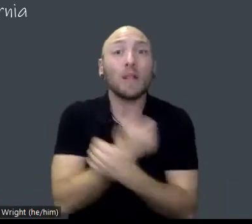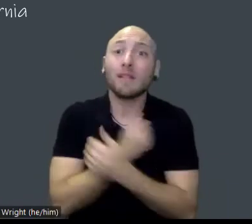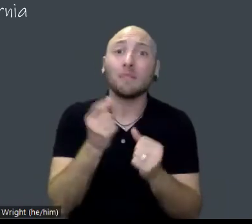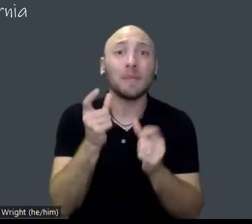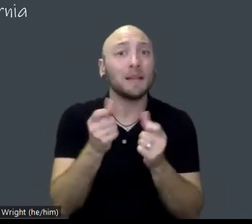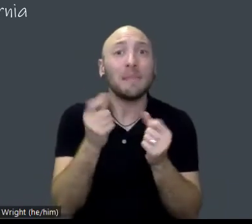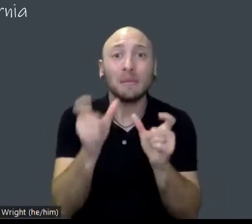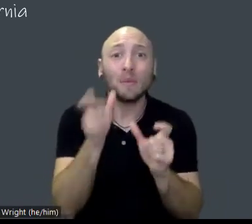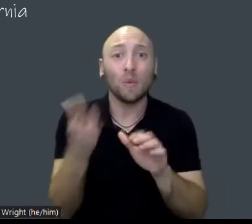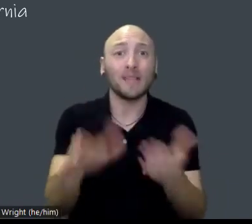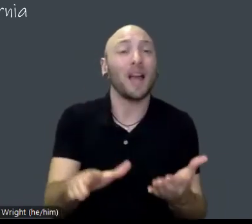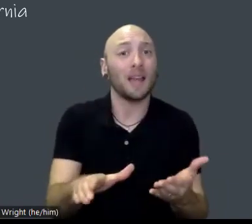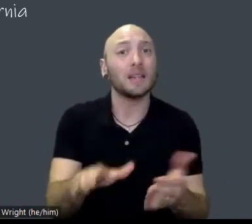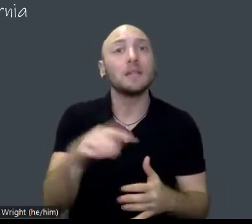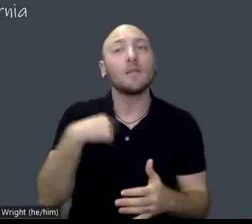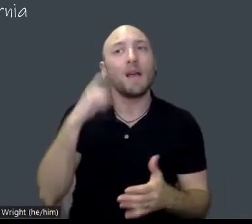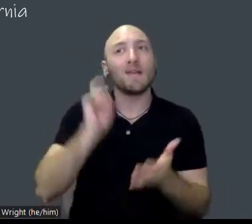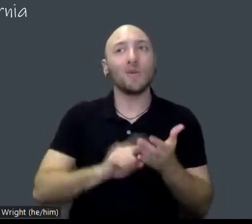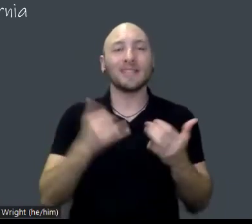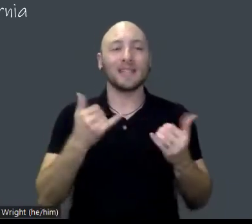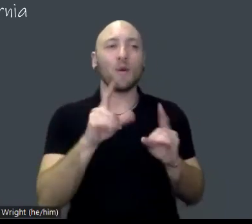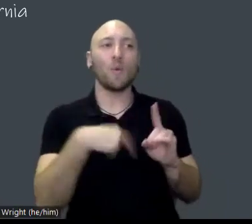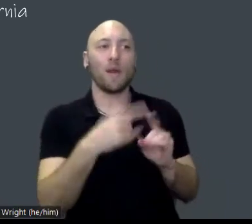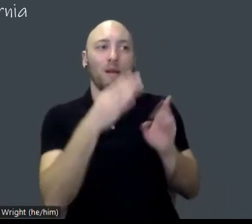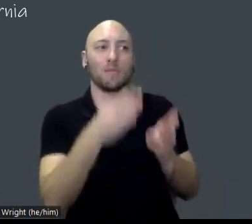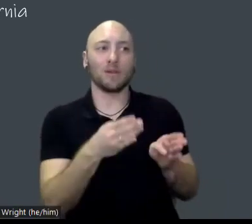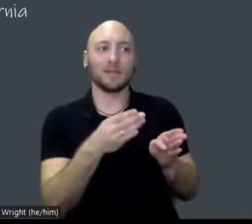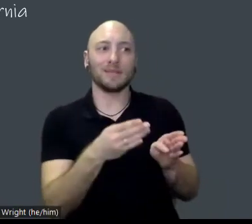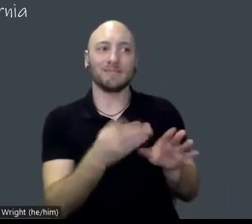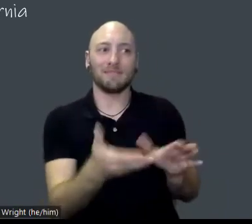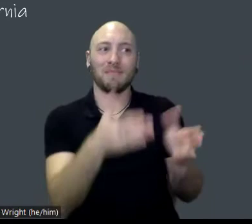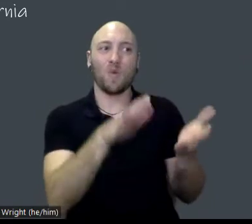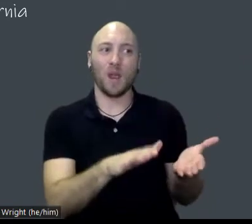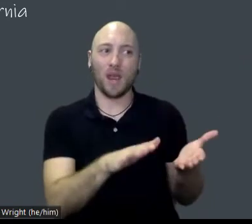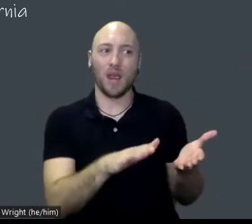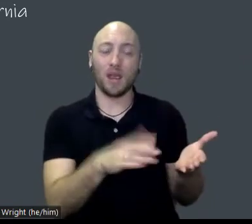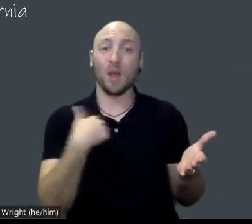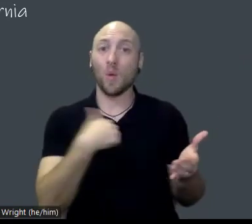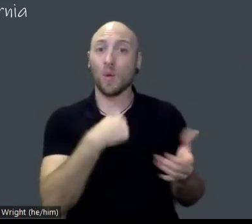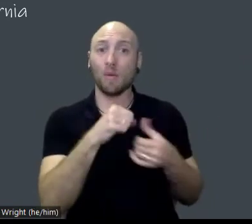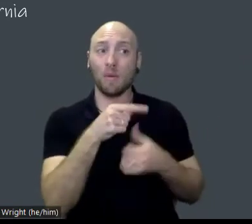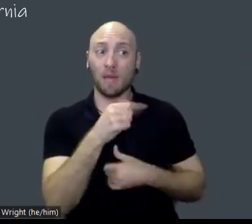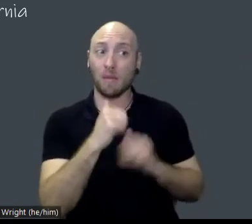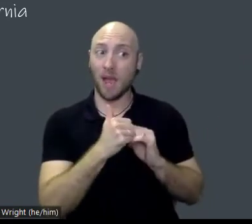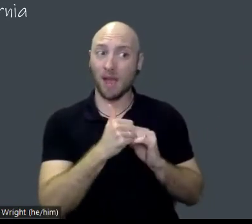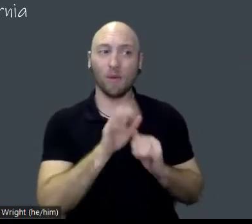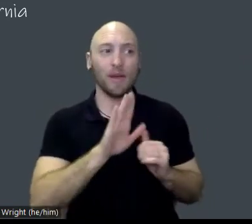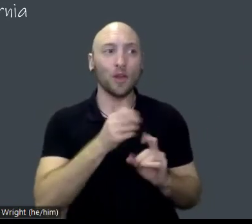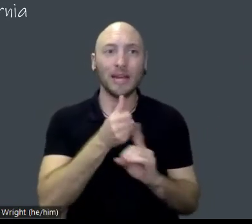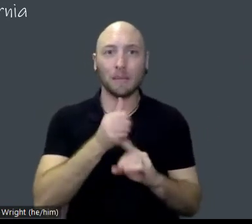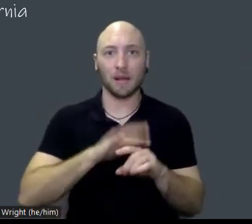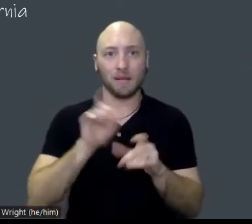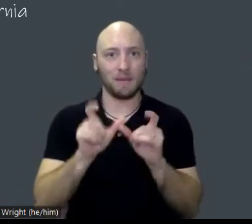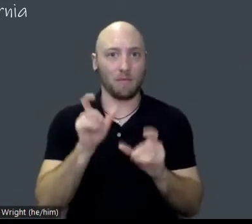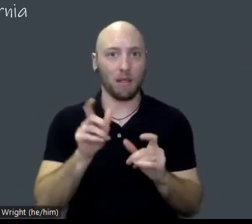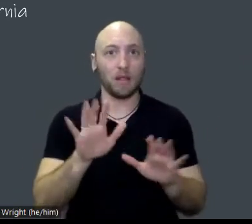when someone's gone, like they will be remembered by the impact they had on the people around them in life. So the